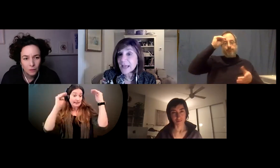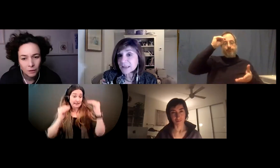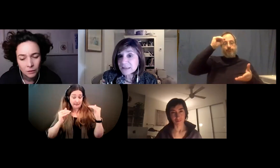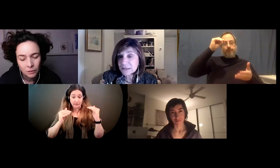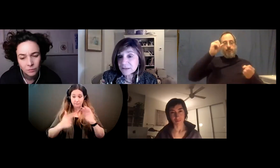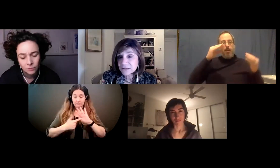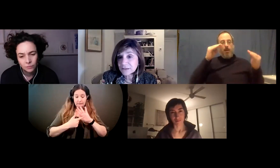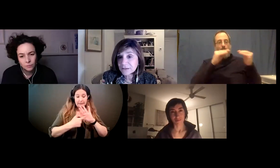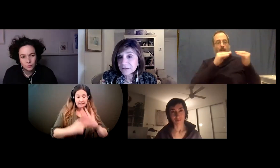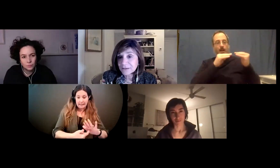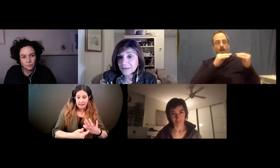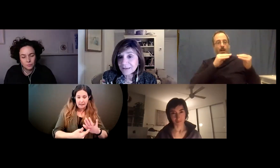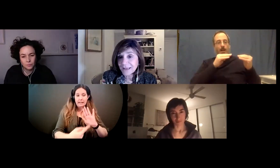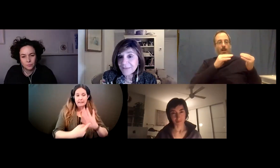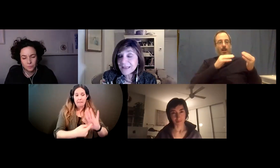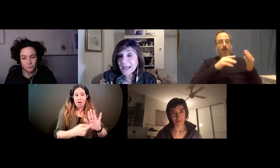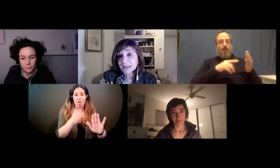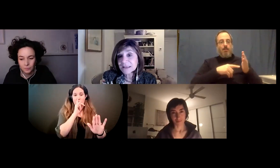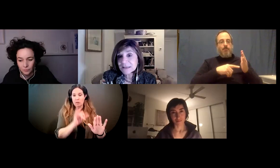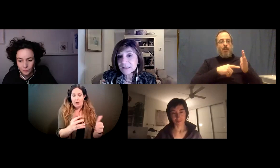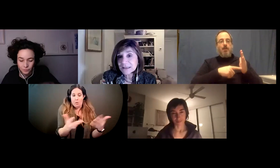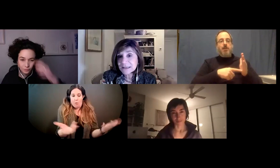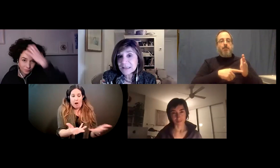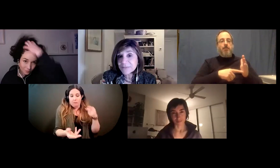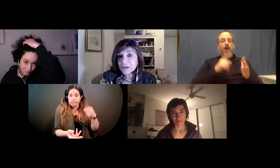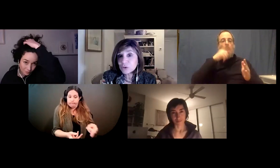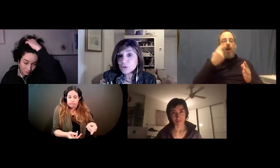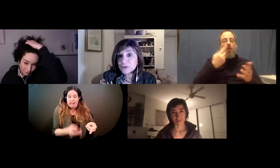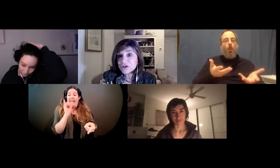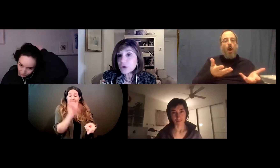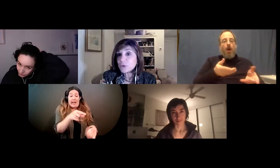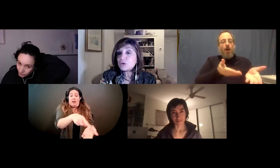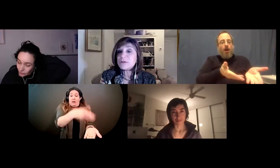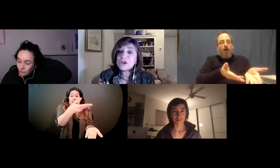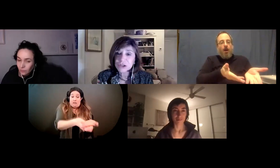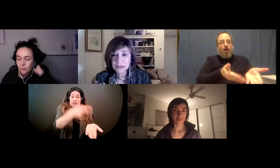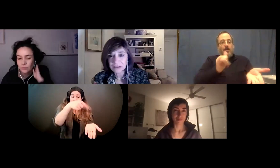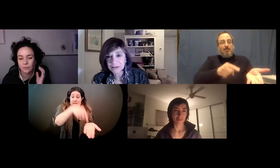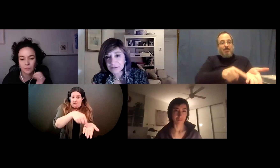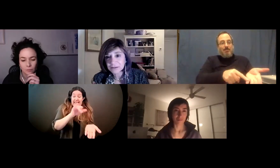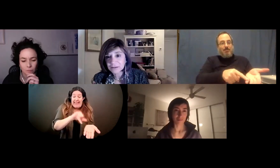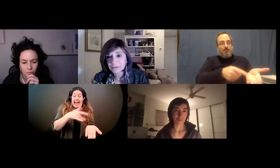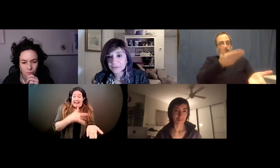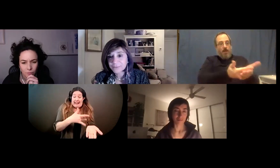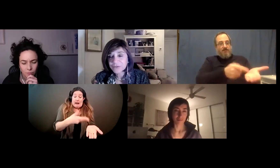in X. And the X is something usually so egregious